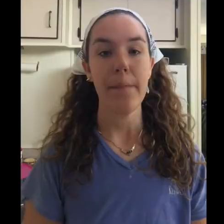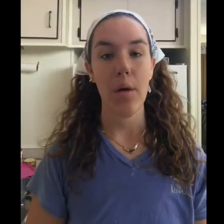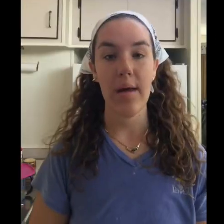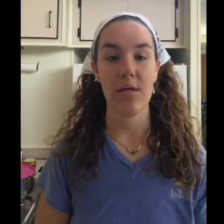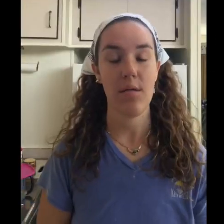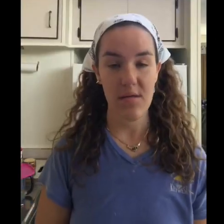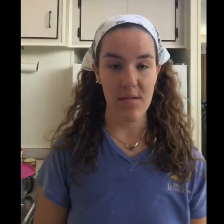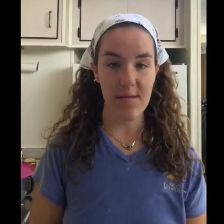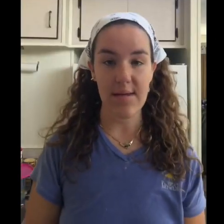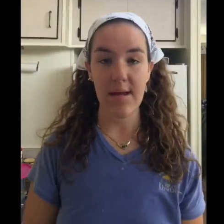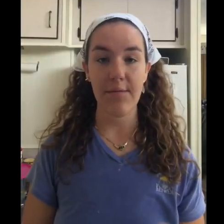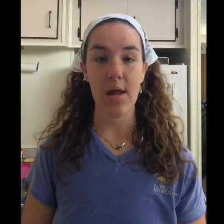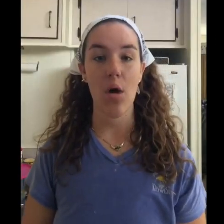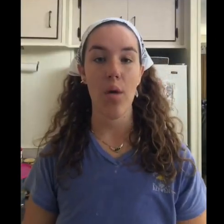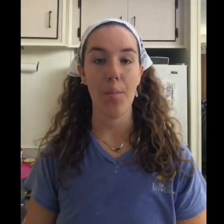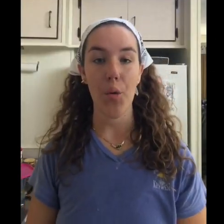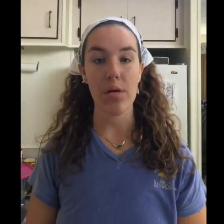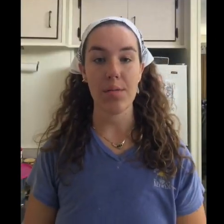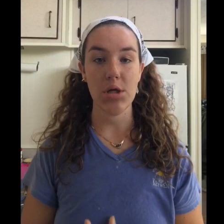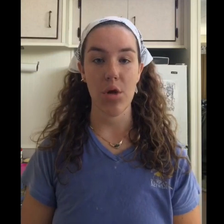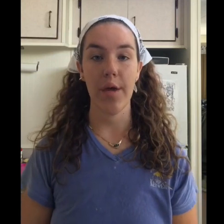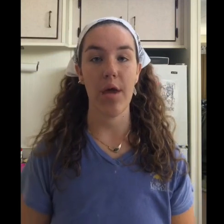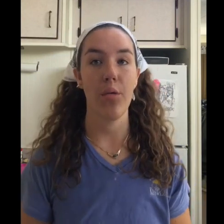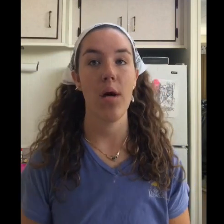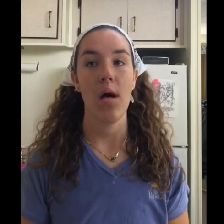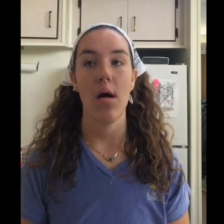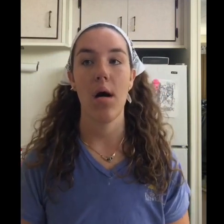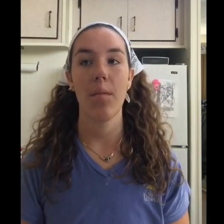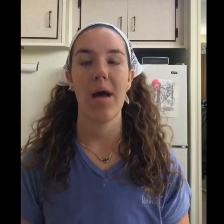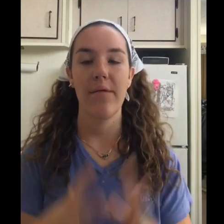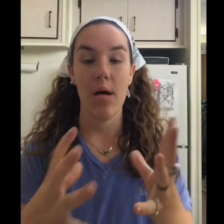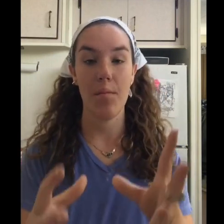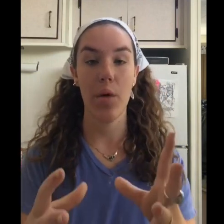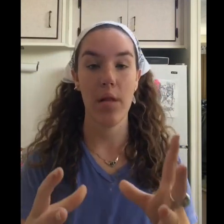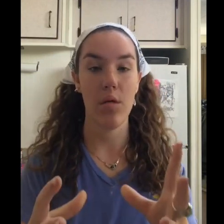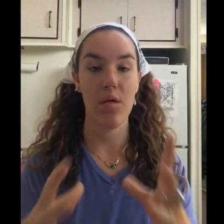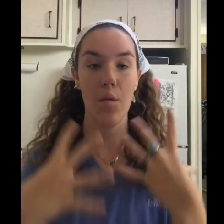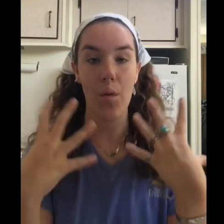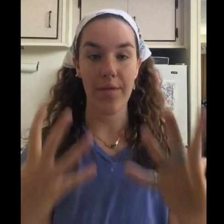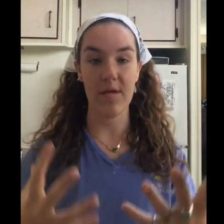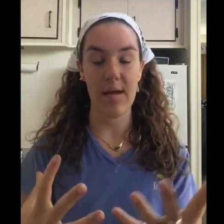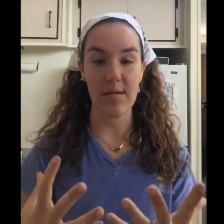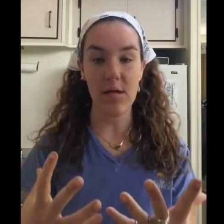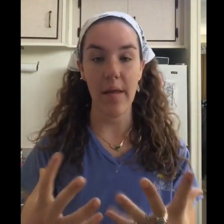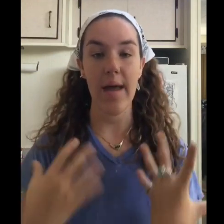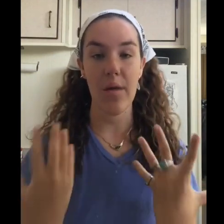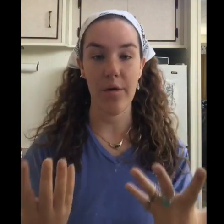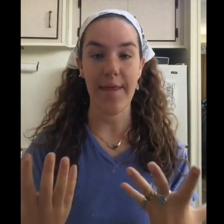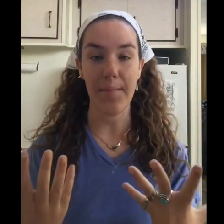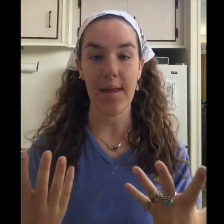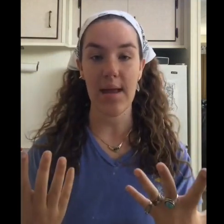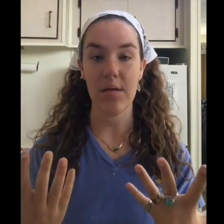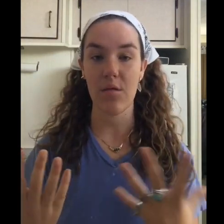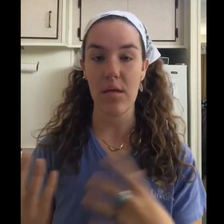Okay, so this is the second video where I'm going to be showing you kind of up more close what the signs look like and what they mean so that you